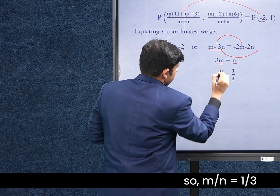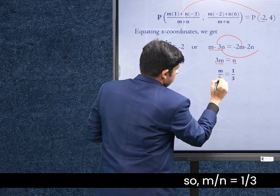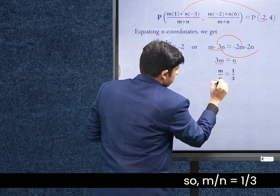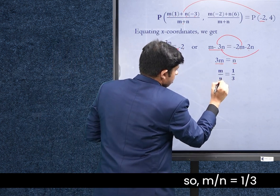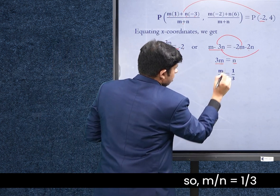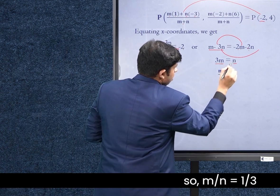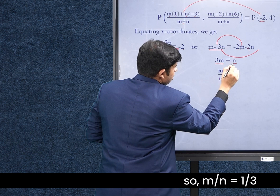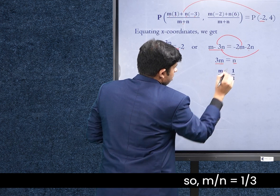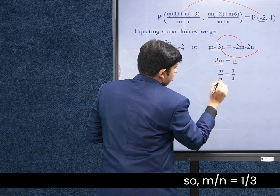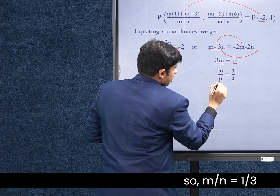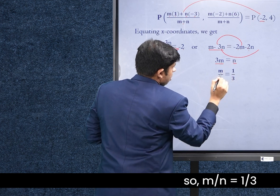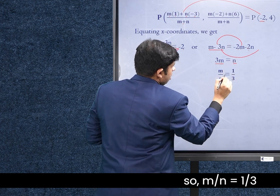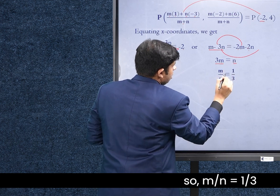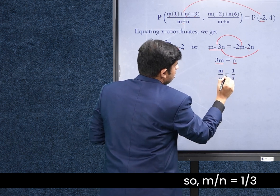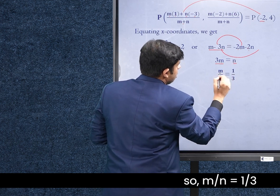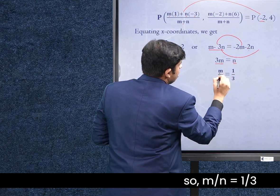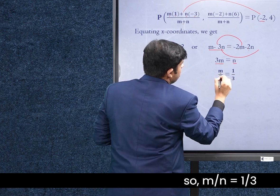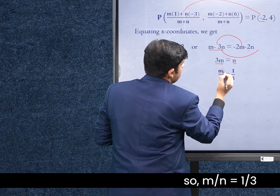So m by n is equal to 1 by 3.